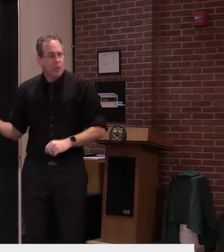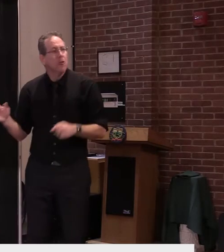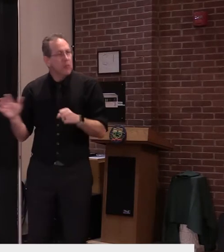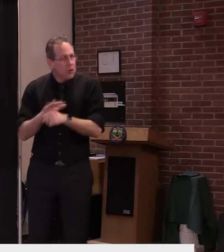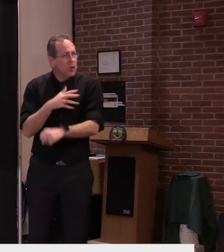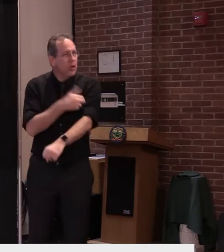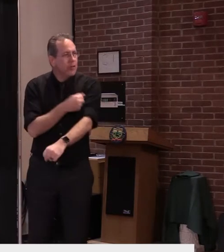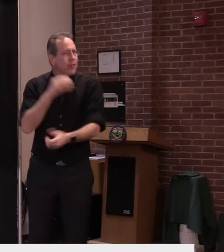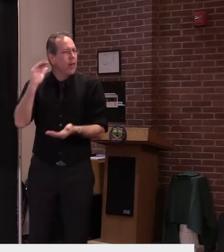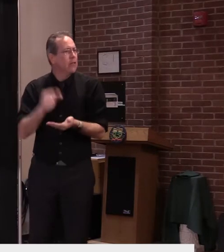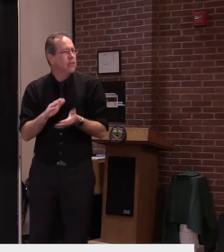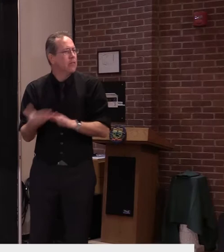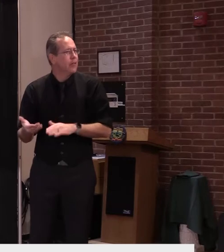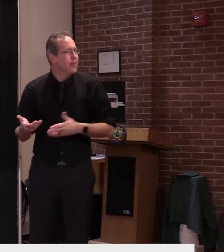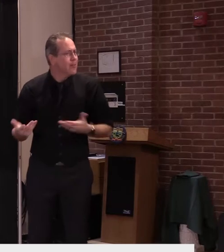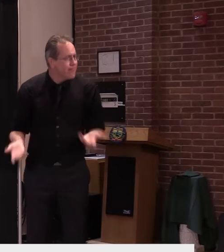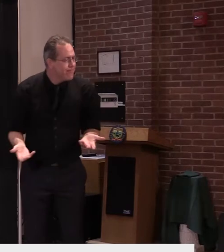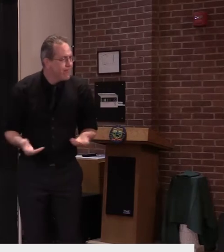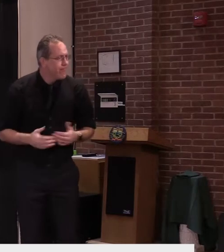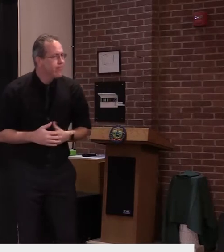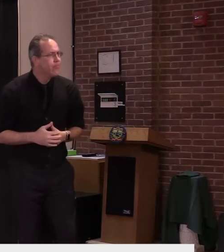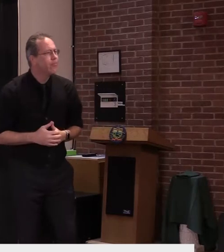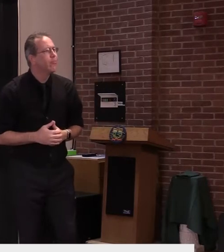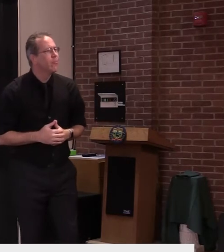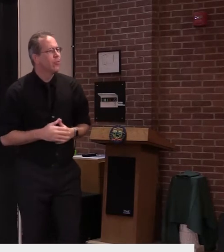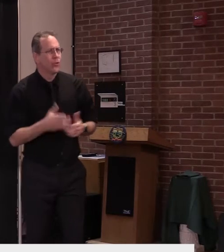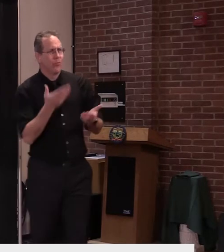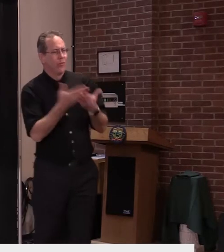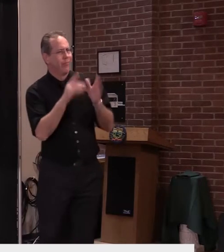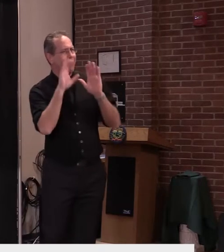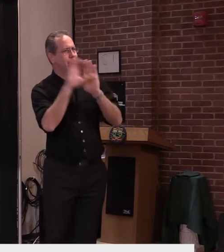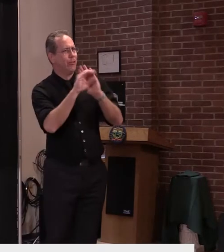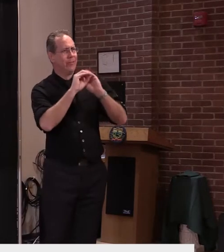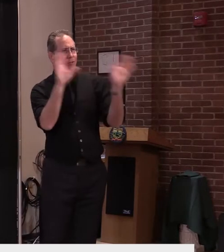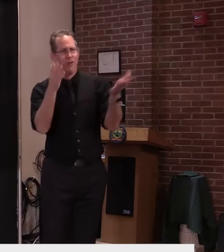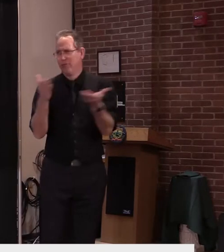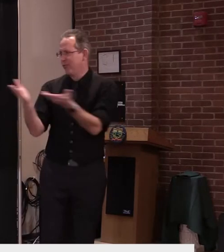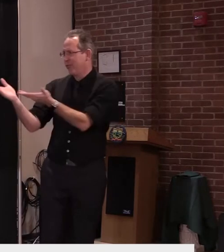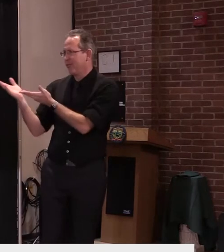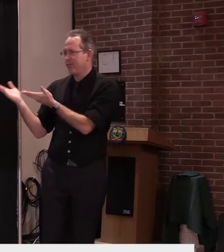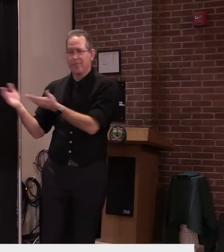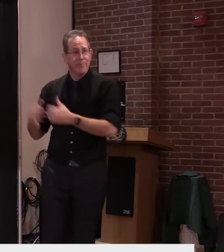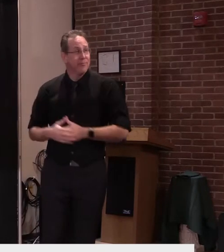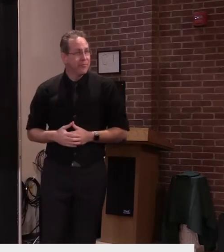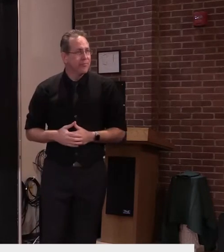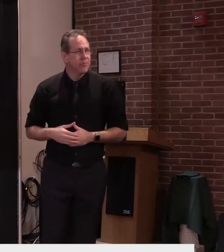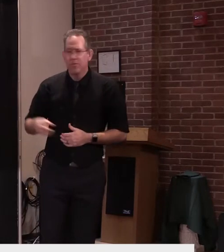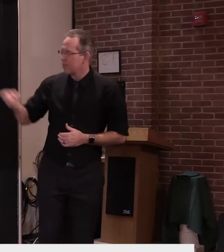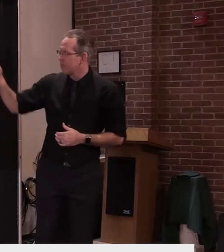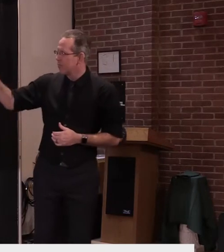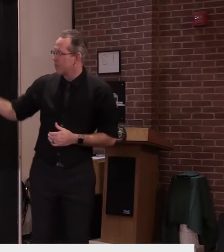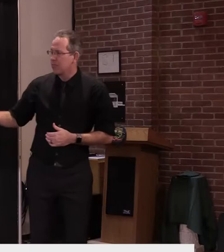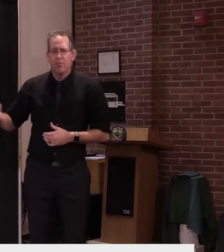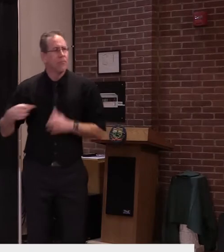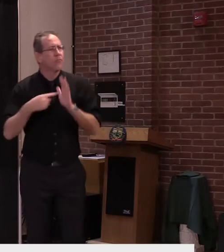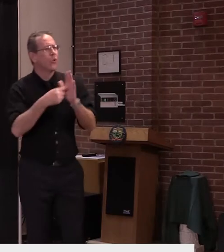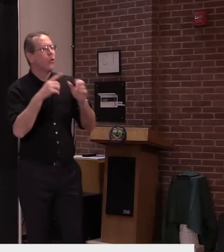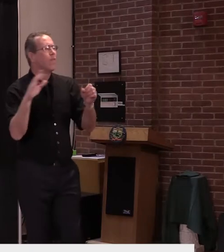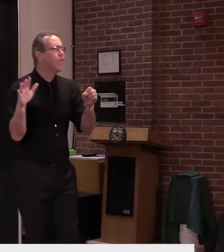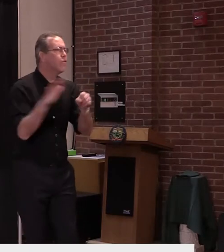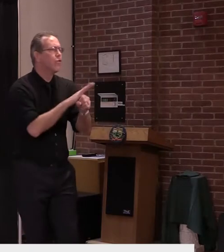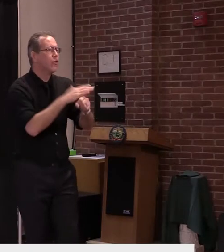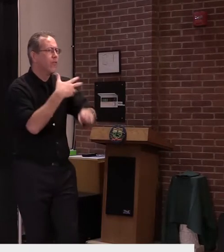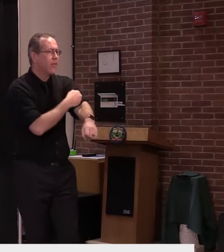Delta wave and into the Omicron wave as well. And again, you can see here why that difference is so stark and why we're able to keep